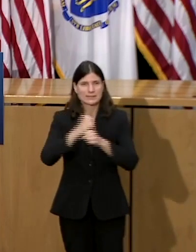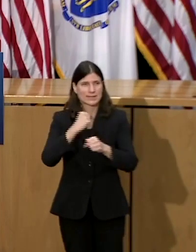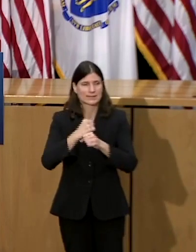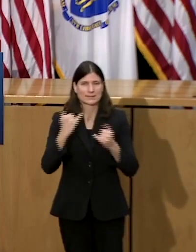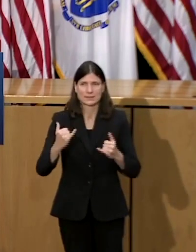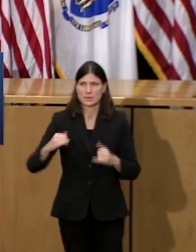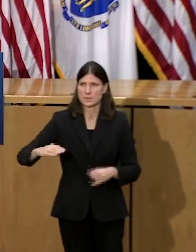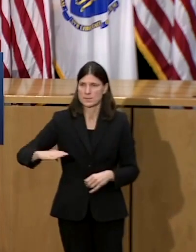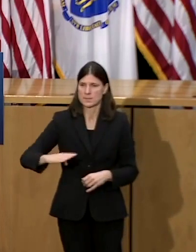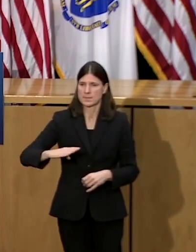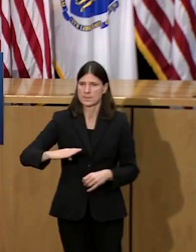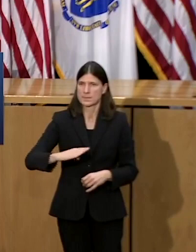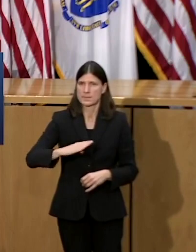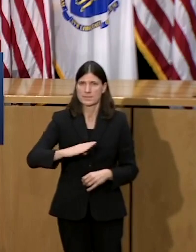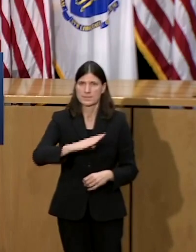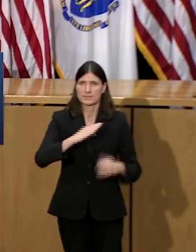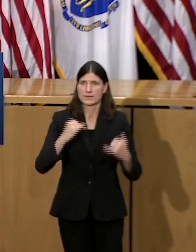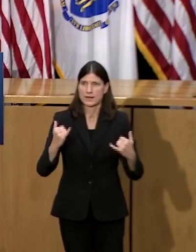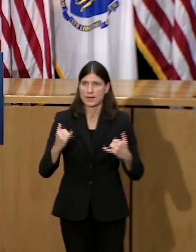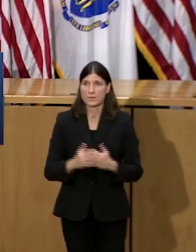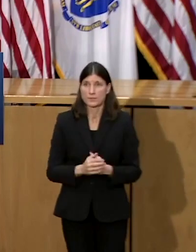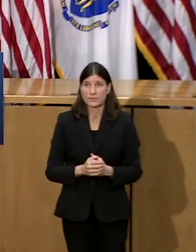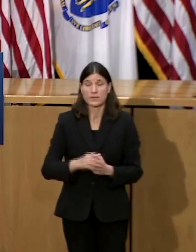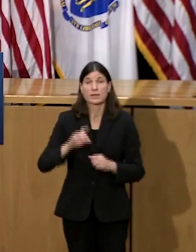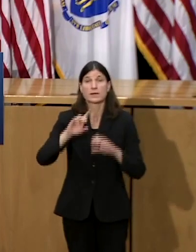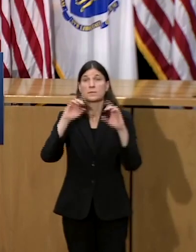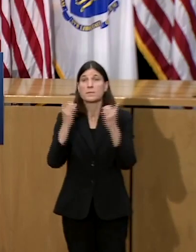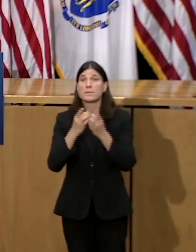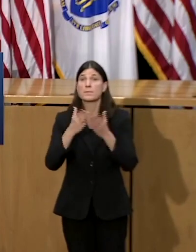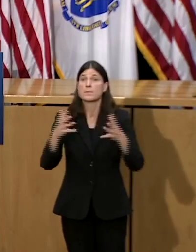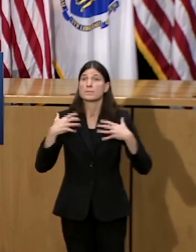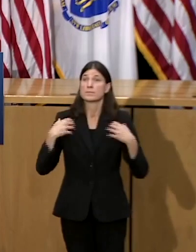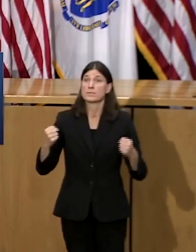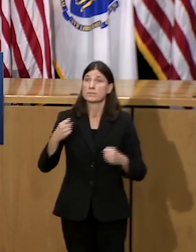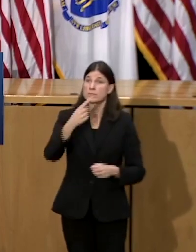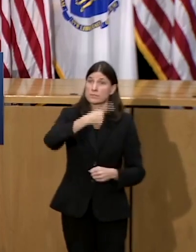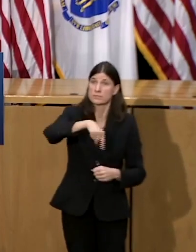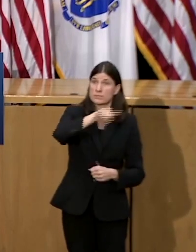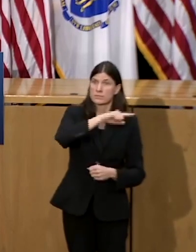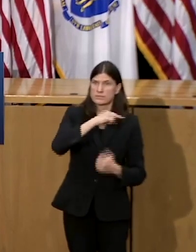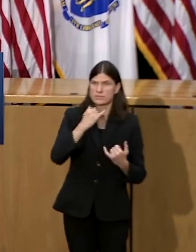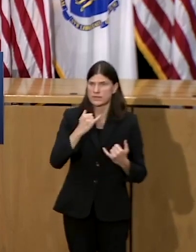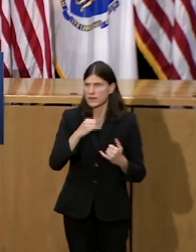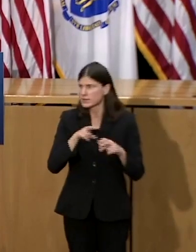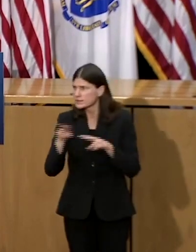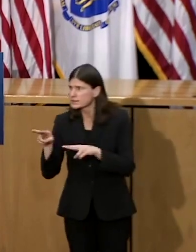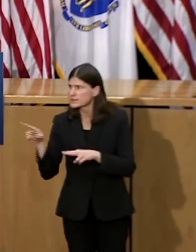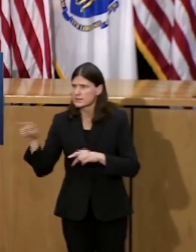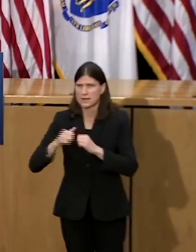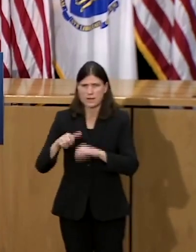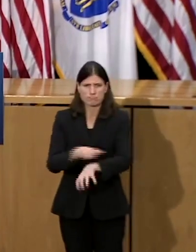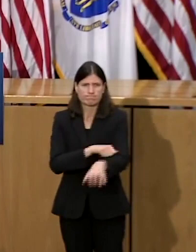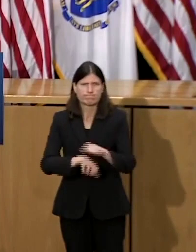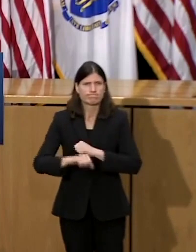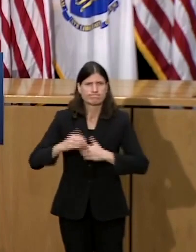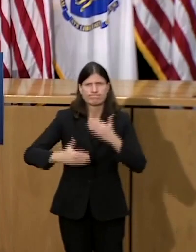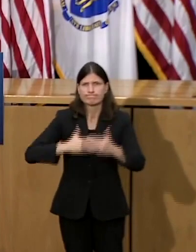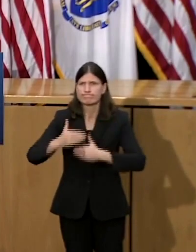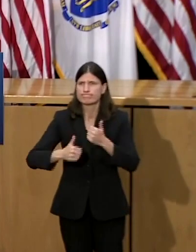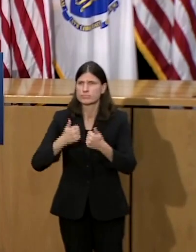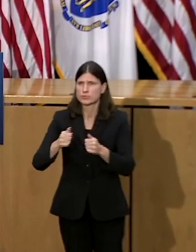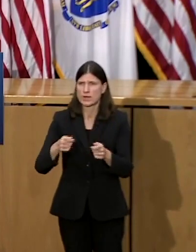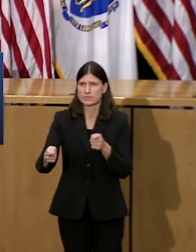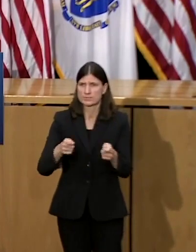officials expected and that we're responding to with a number of tools. In a minute, I'll talk a little more about the targeted